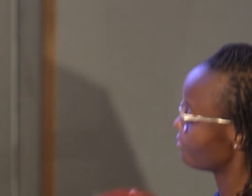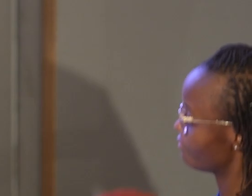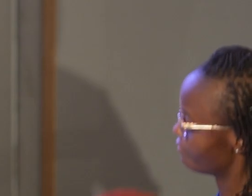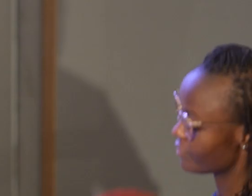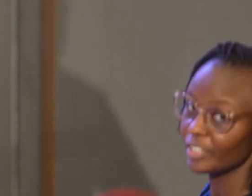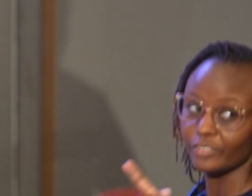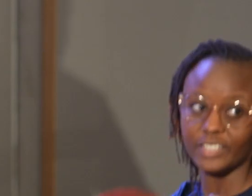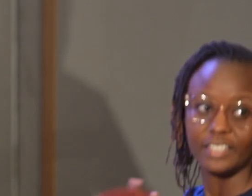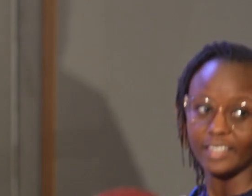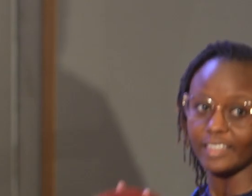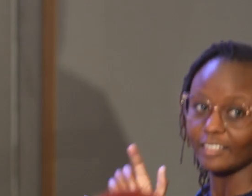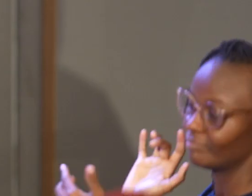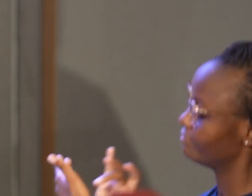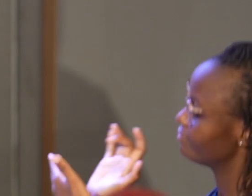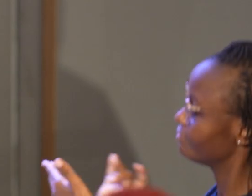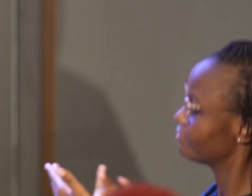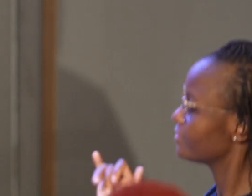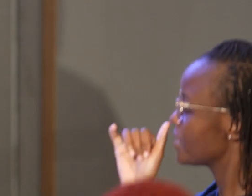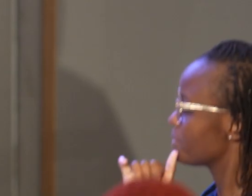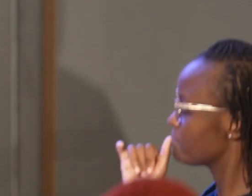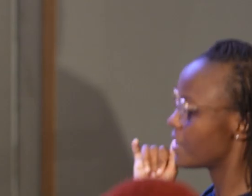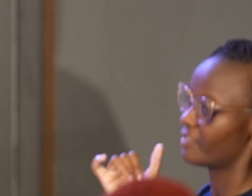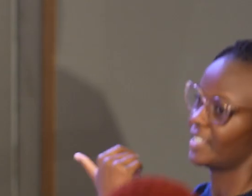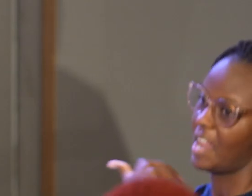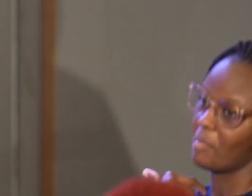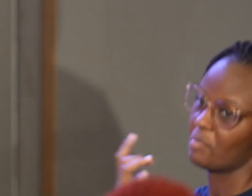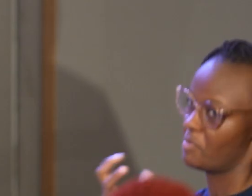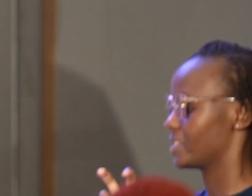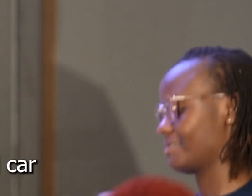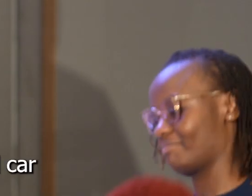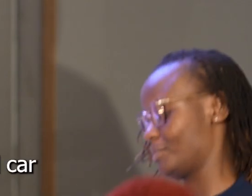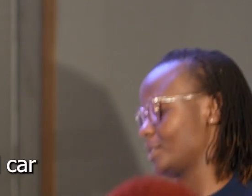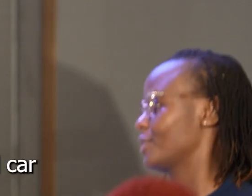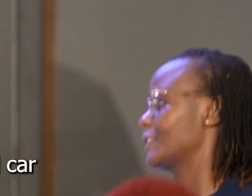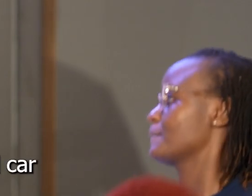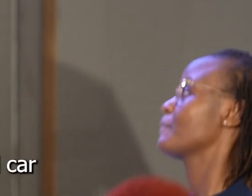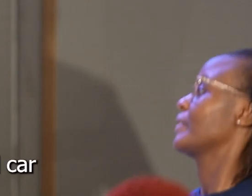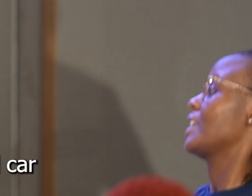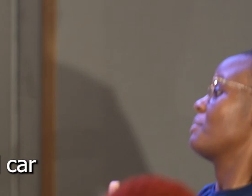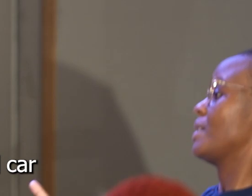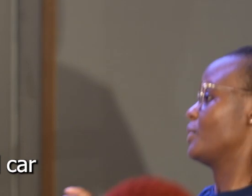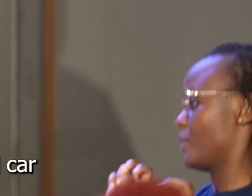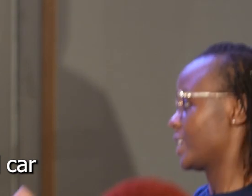and key in my PIN number without anyone having to see it. Now that I managed to buy my own